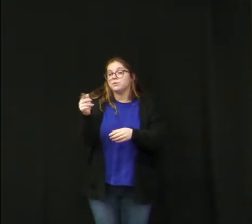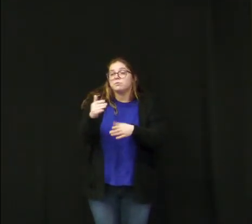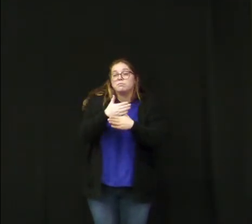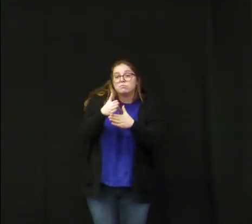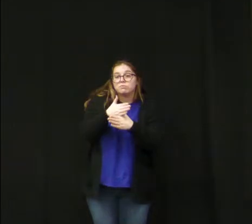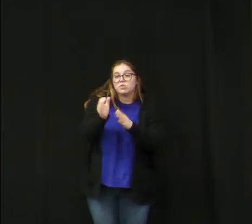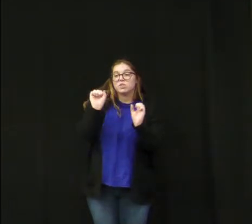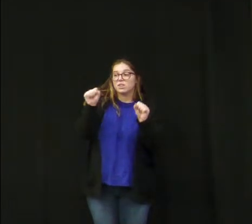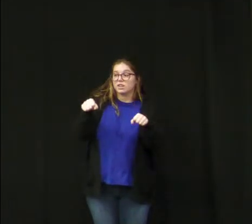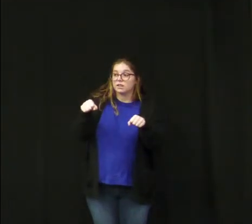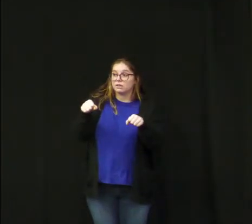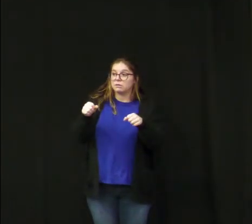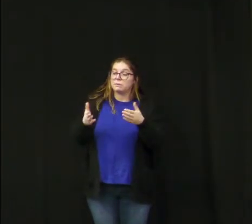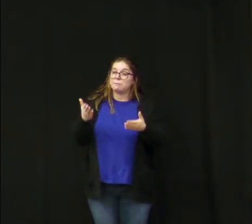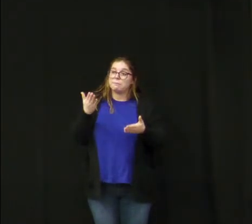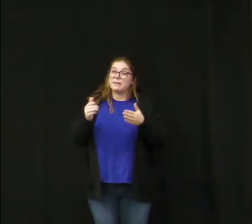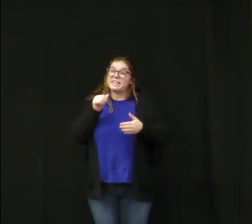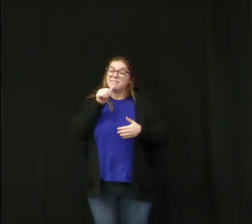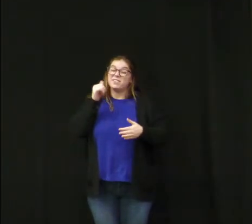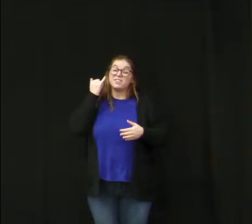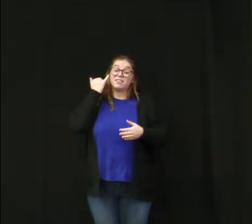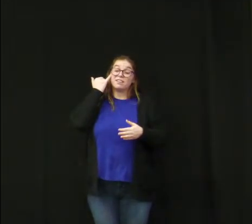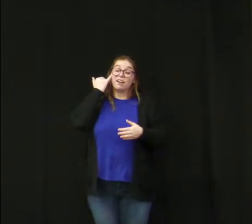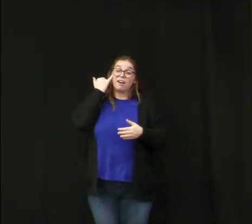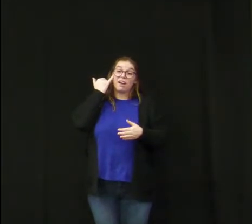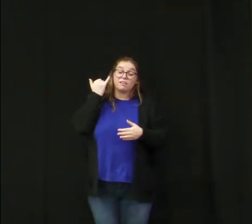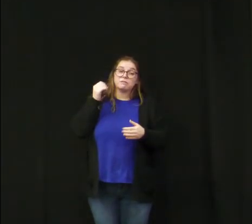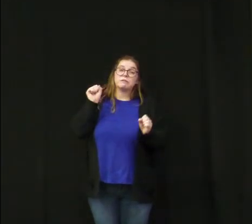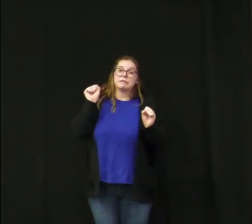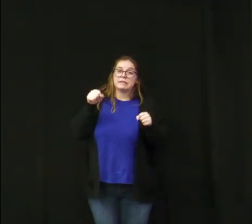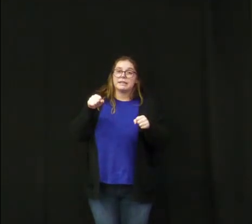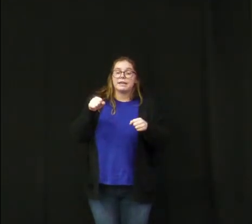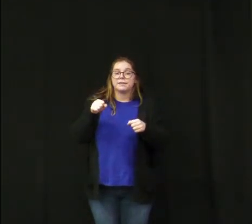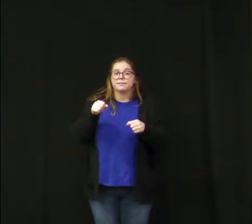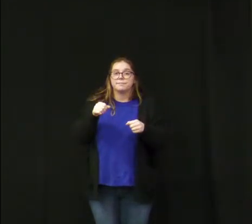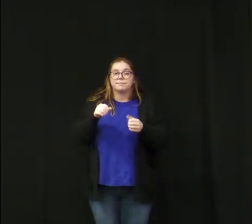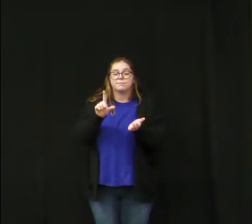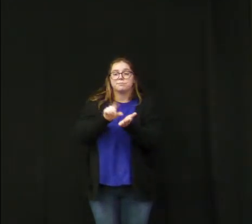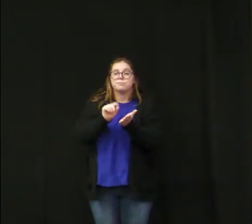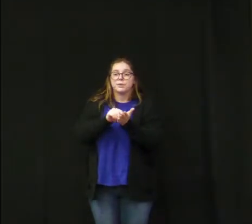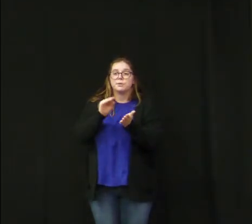might have a couple more. At least one.